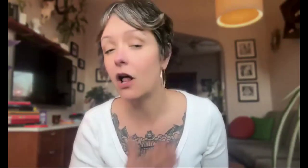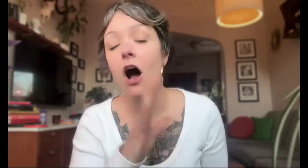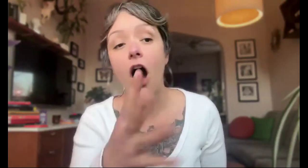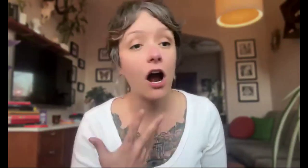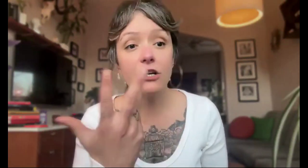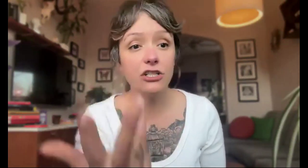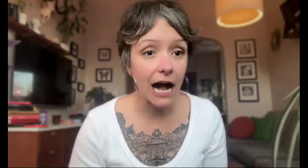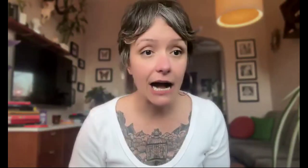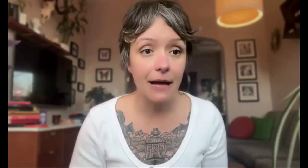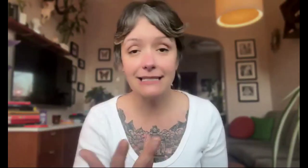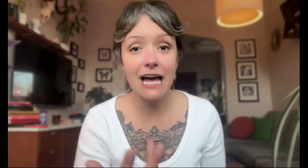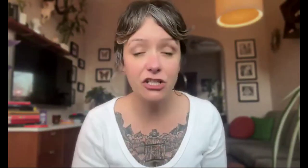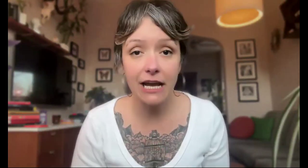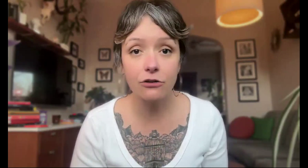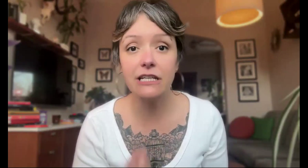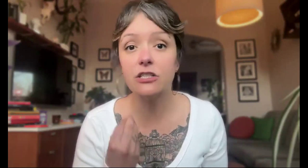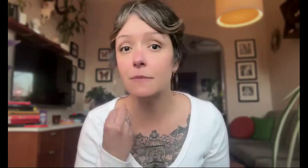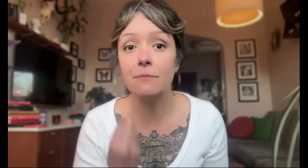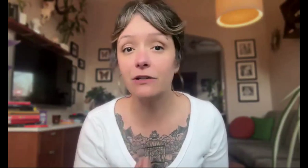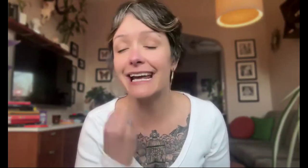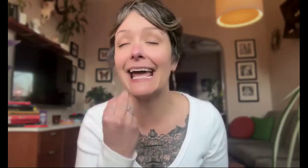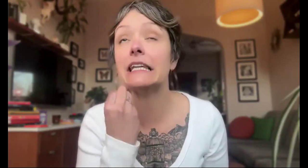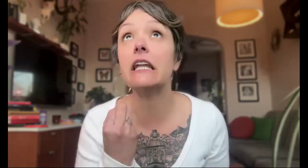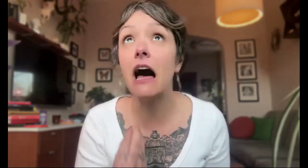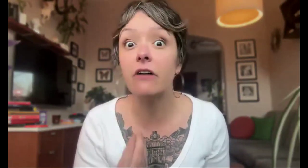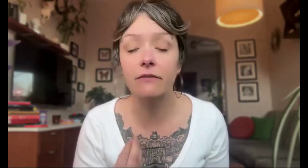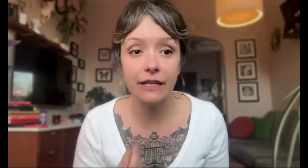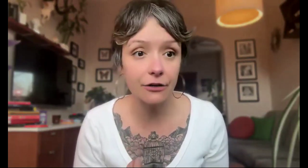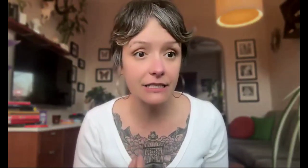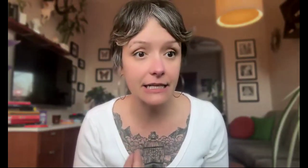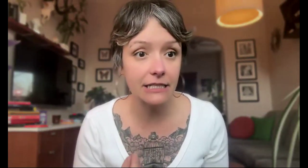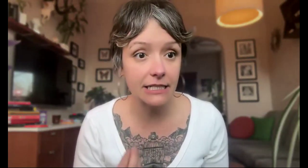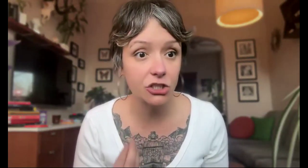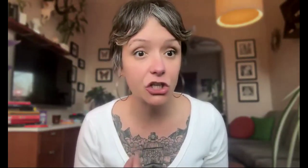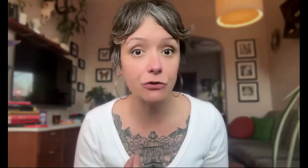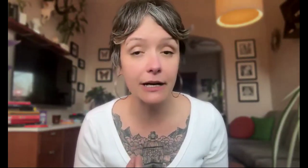school. Our job as educators is to be building a love of literacy in these children.